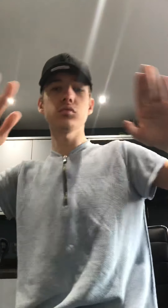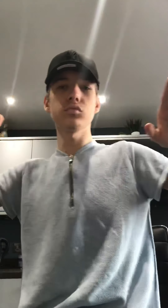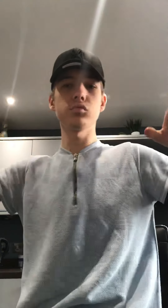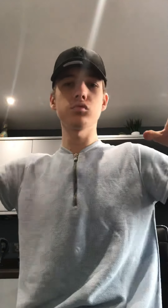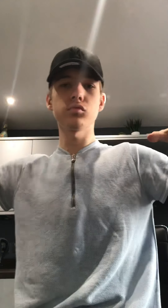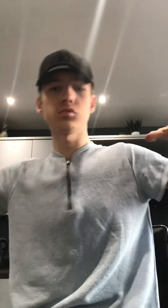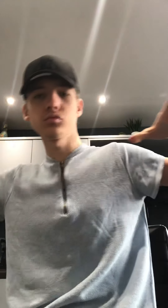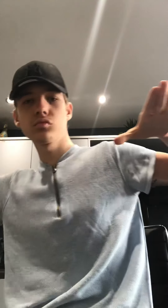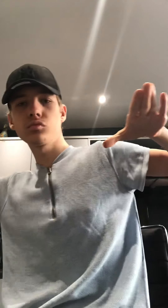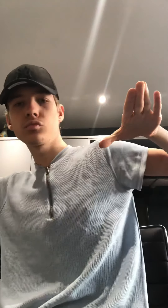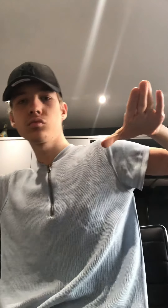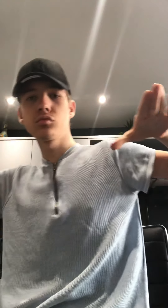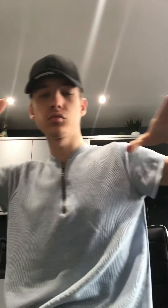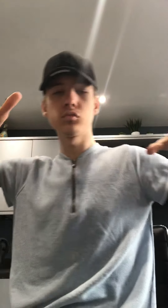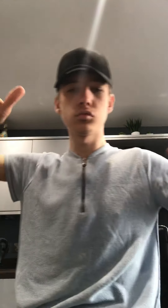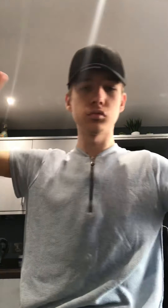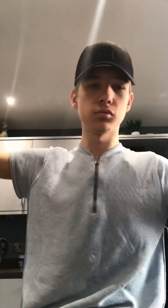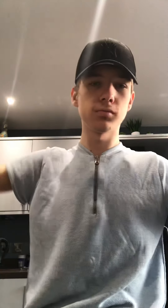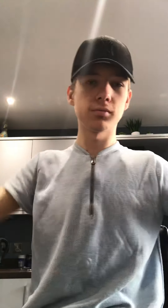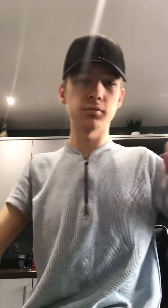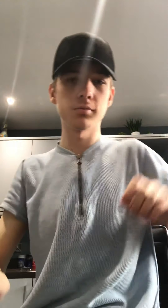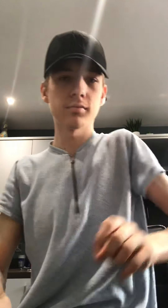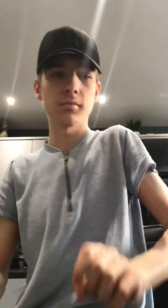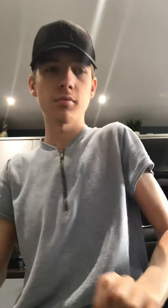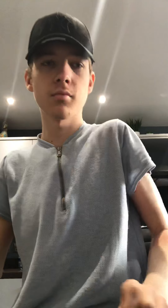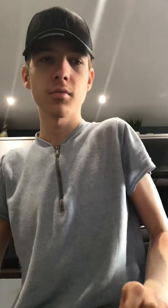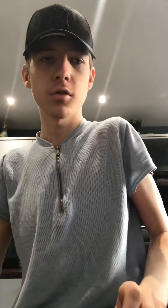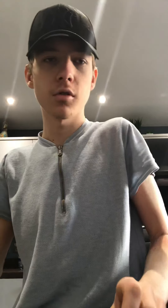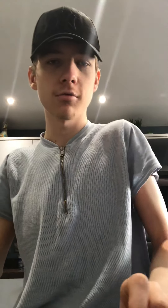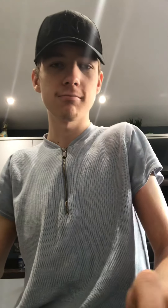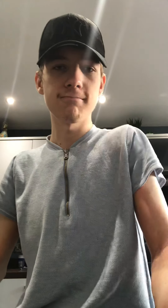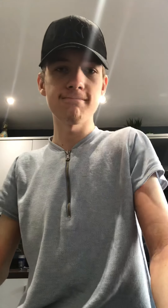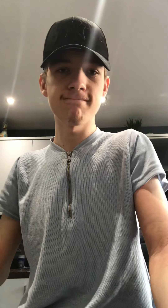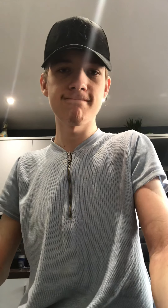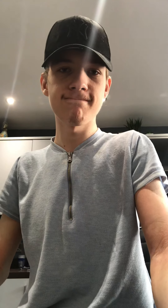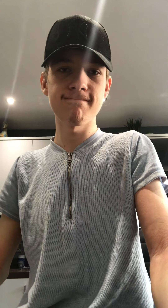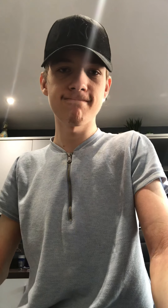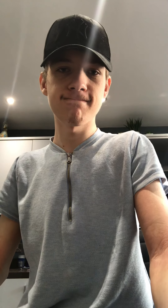go on and on.